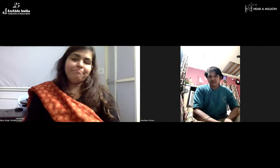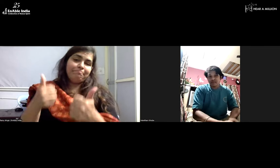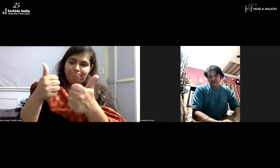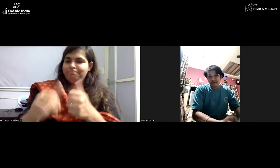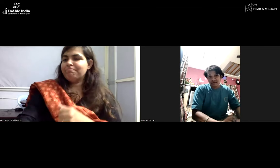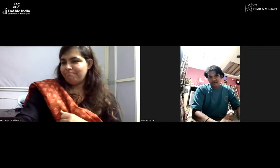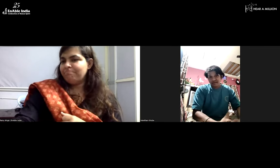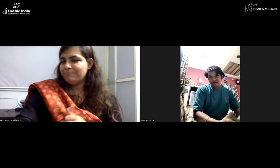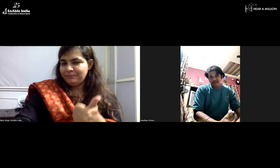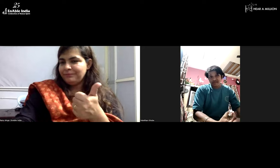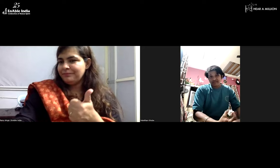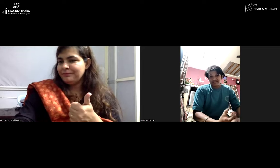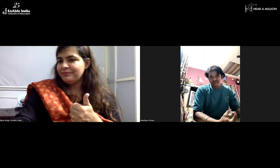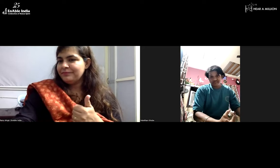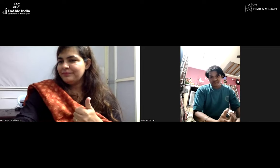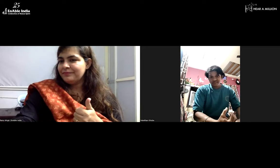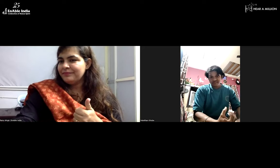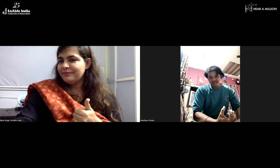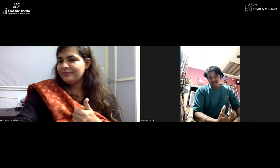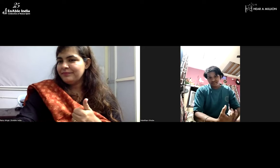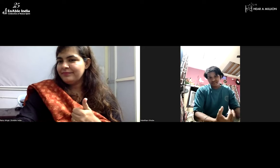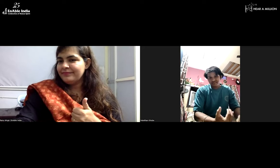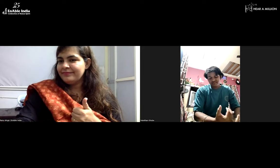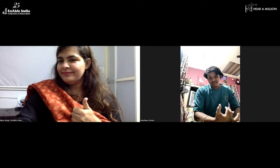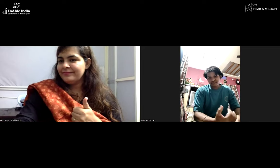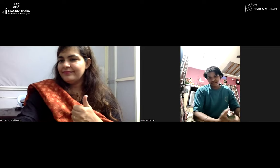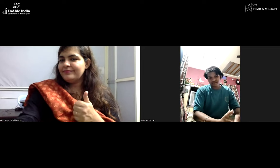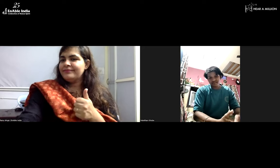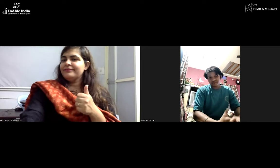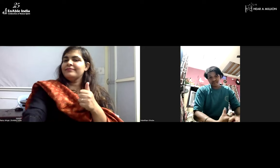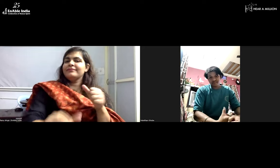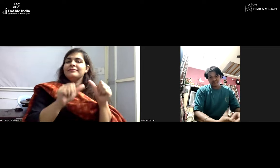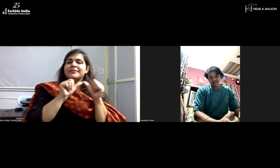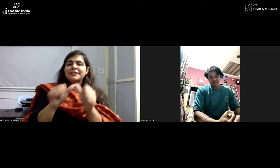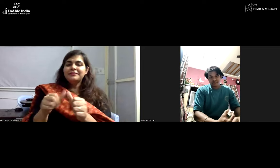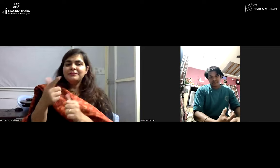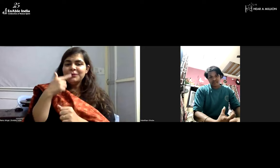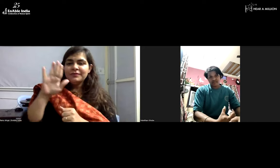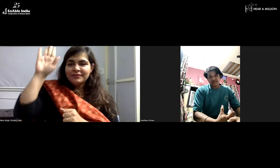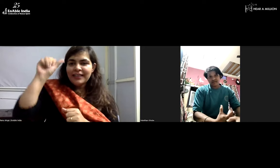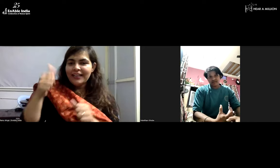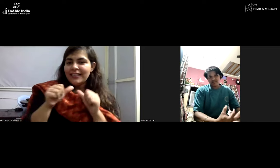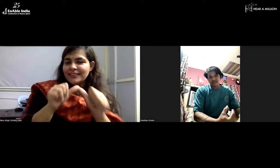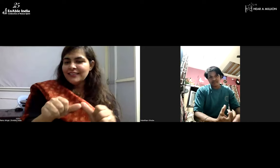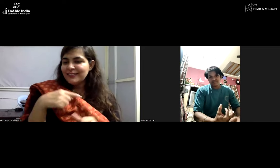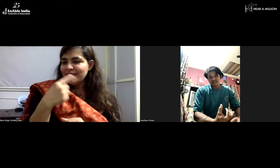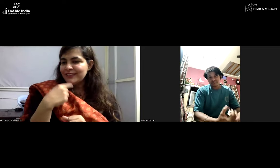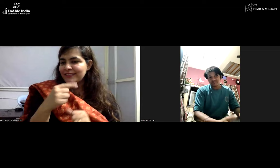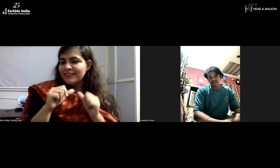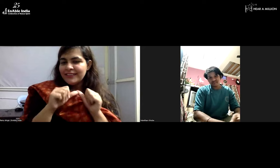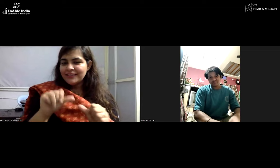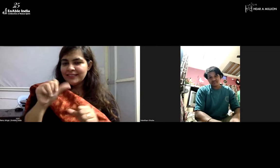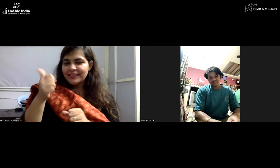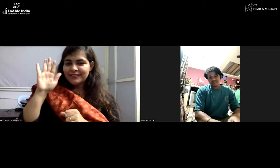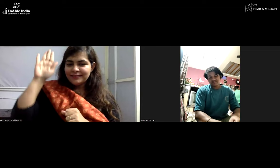He's excellent at studies. He scores so good. He signs so well, writes the answer well. So you should not see it as a challenge.